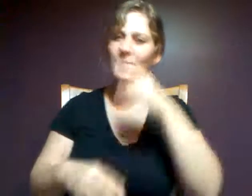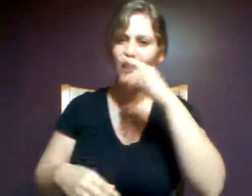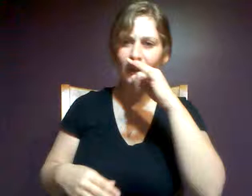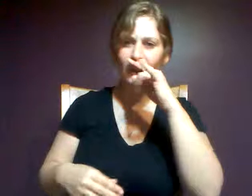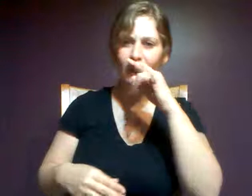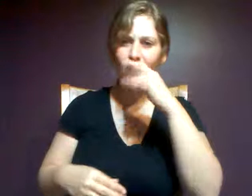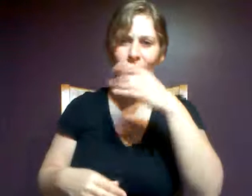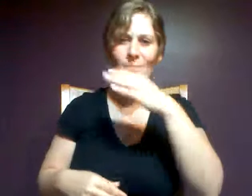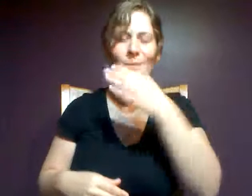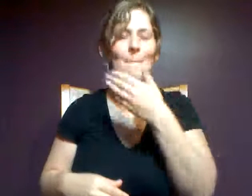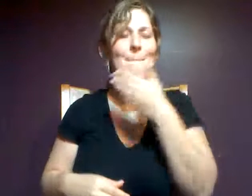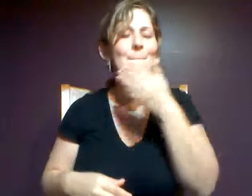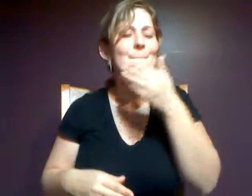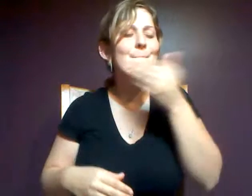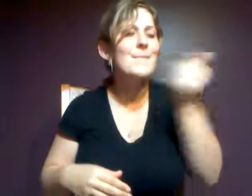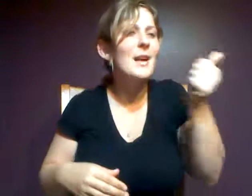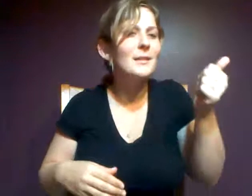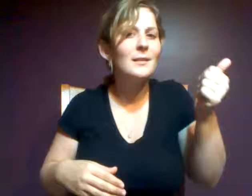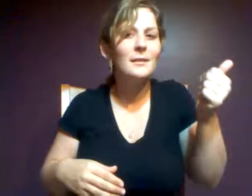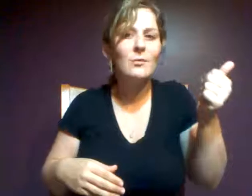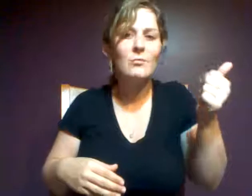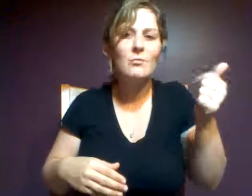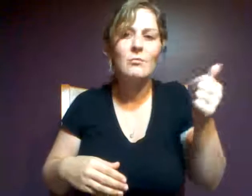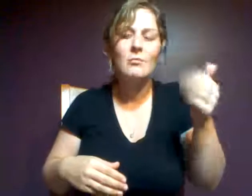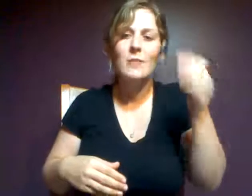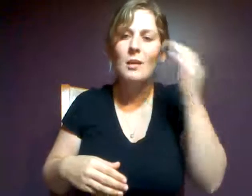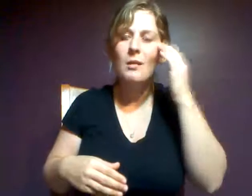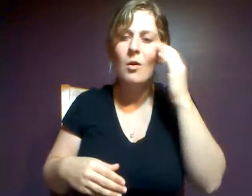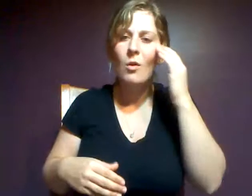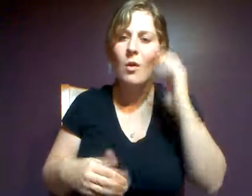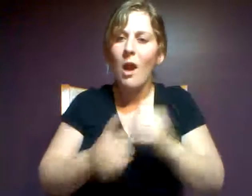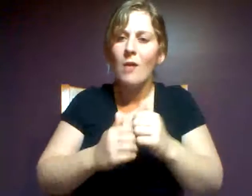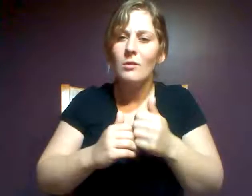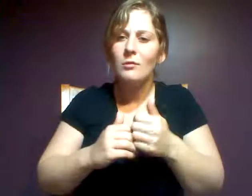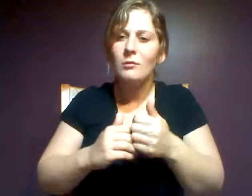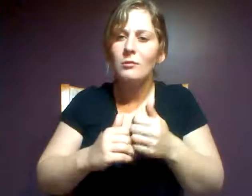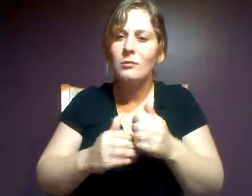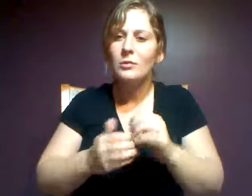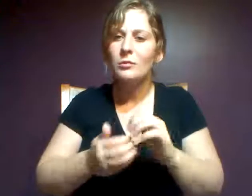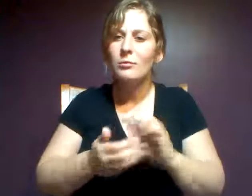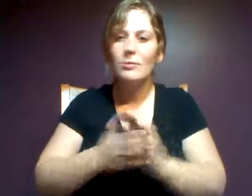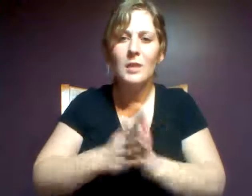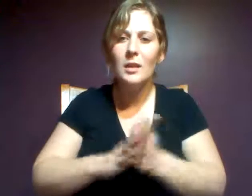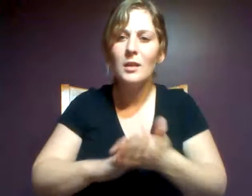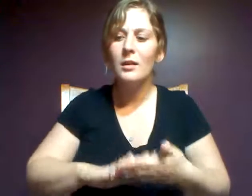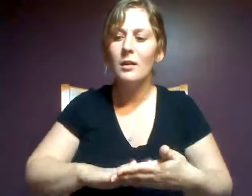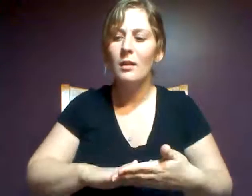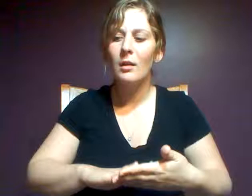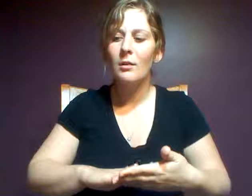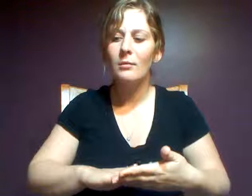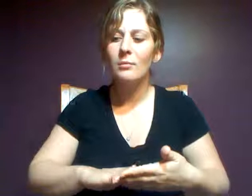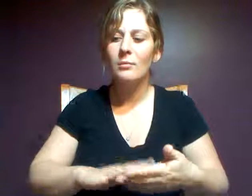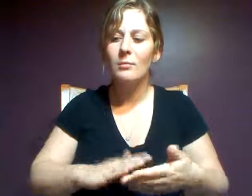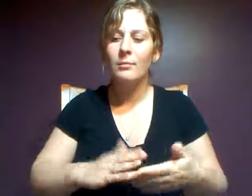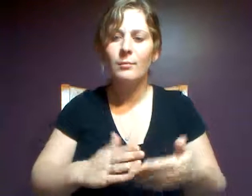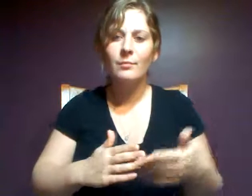where the way they think they look never holds them back from being who they are or achieving what they want in life. Think about